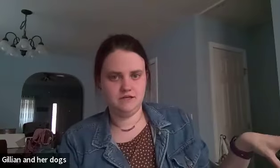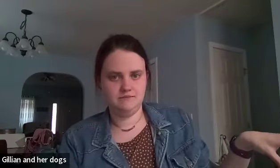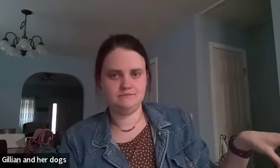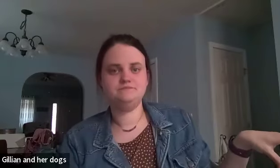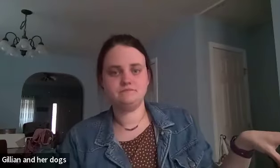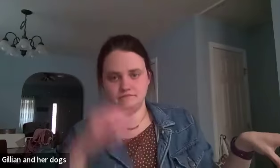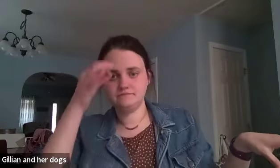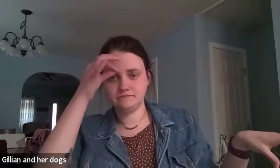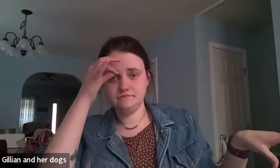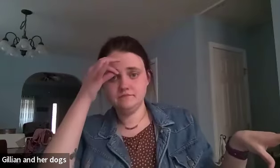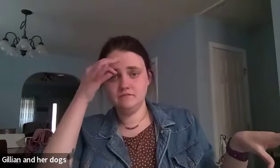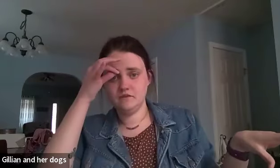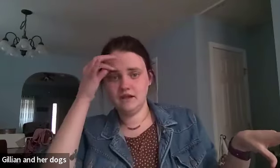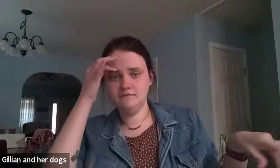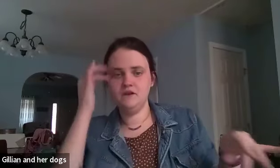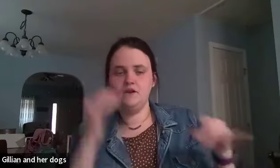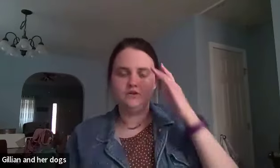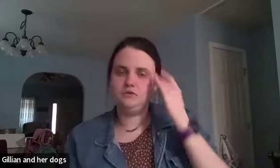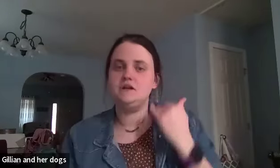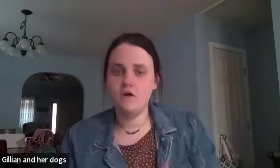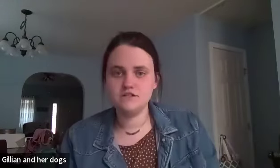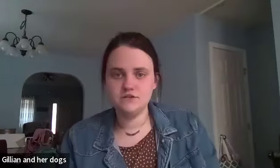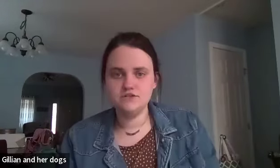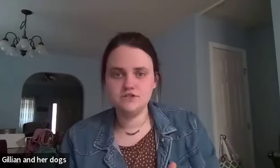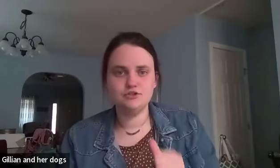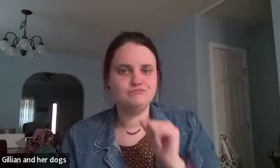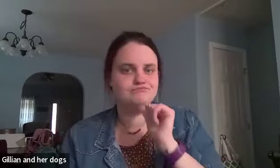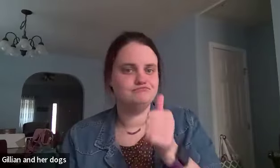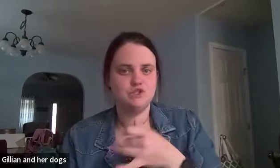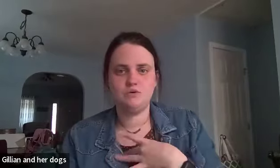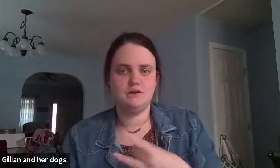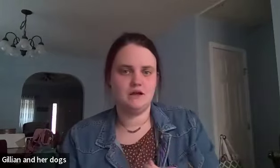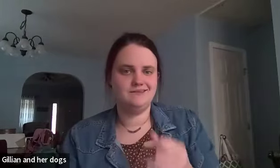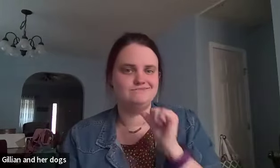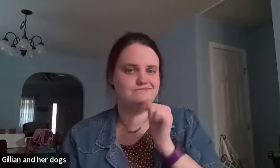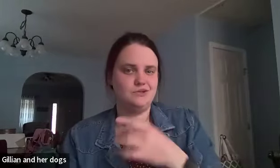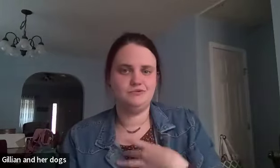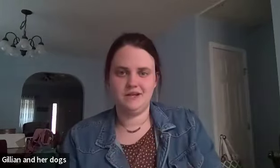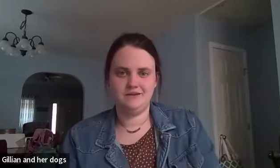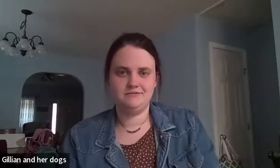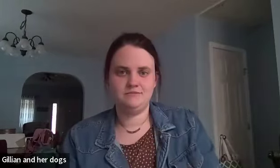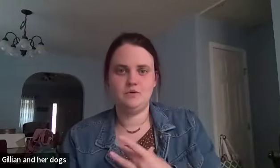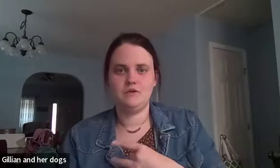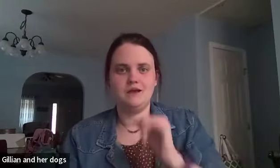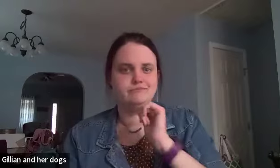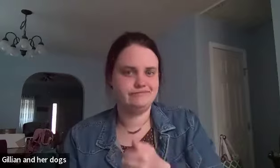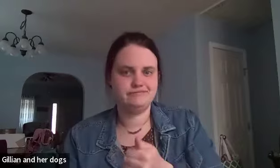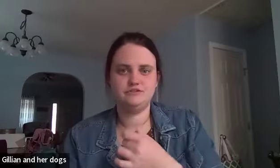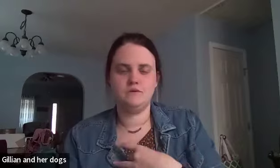like. Okay. You can also do don't like, or like, don't